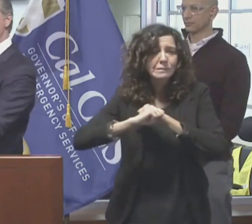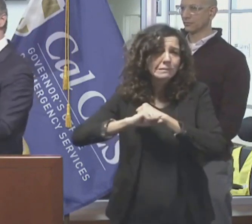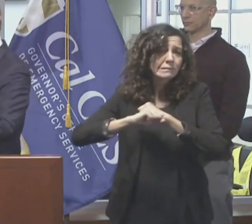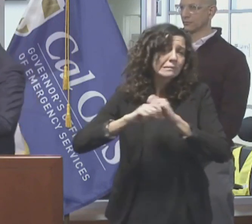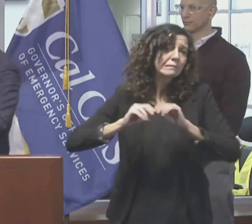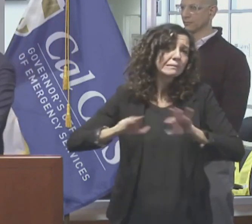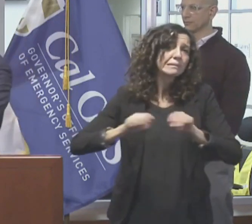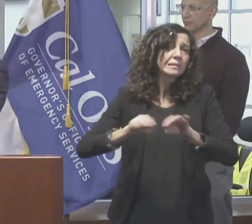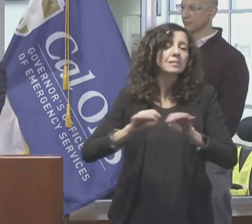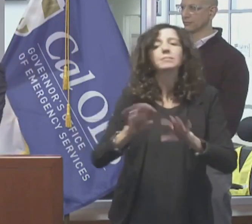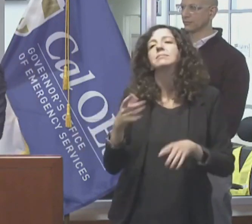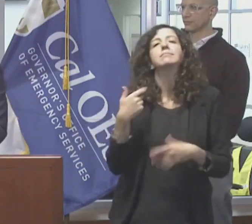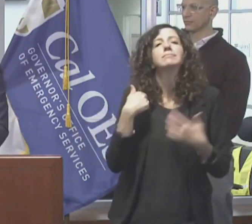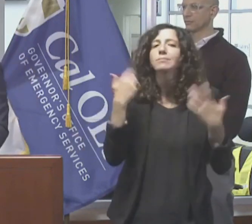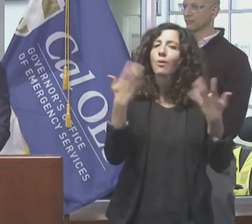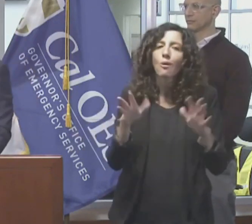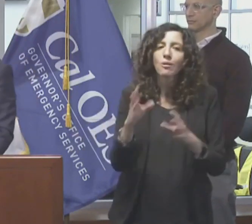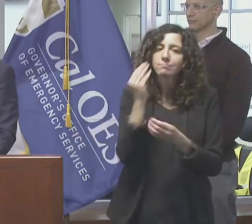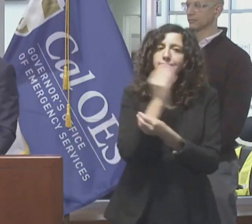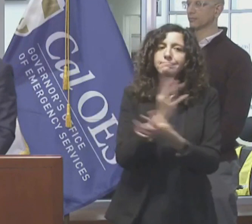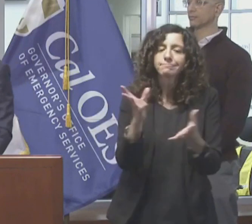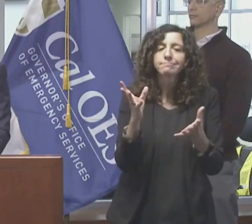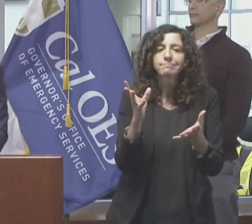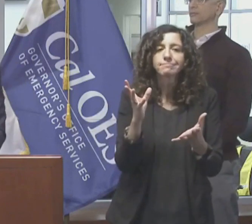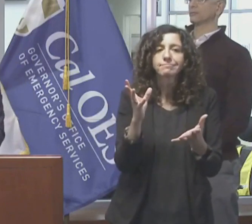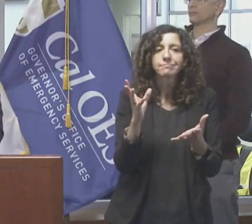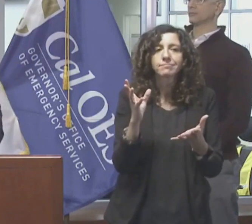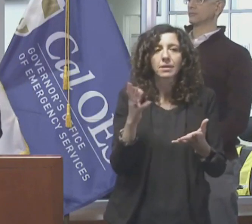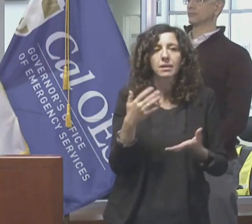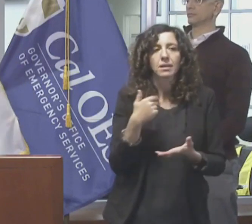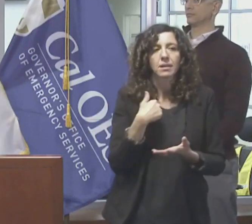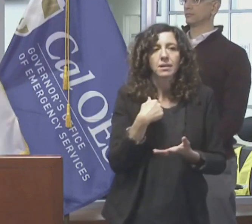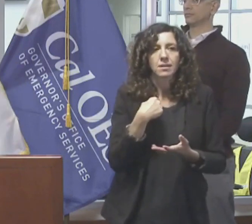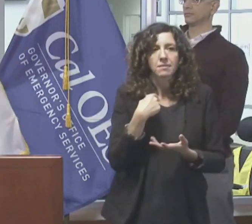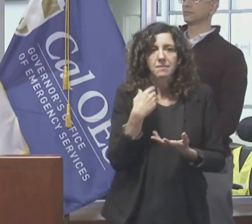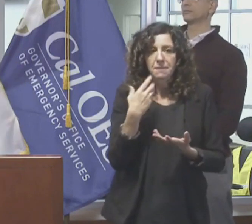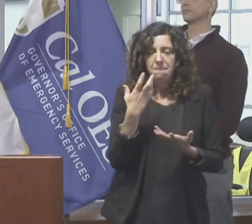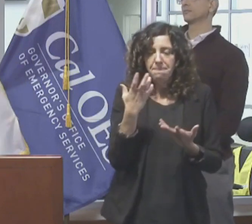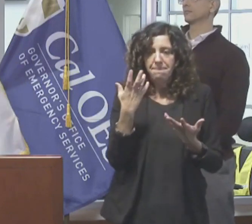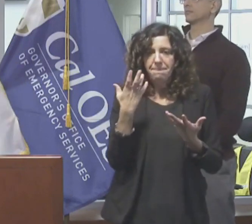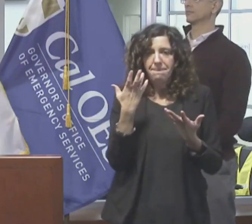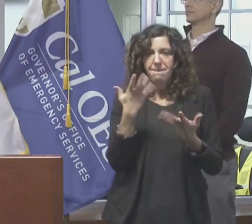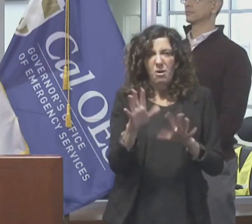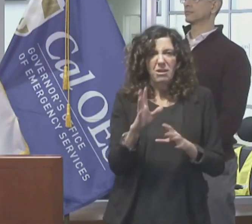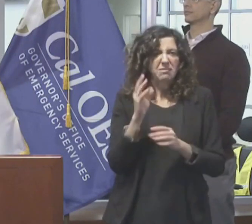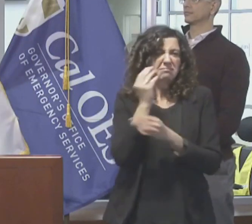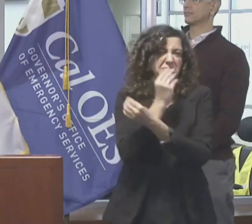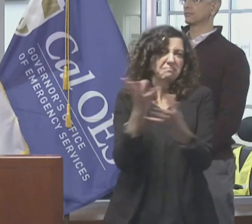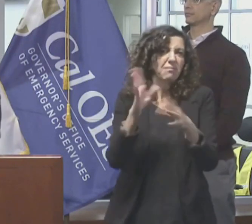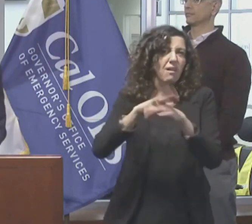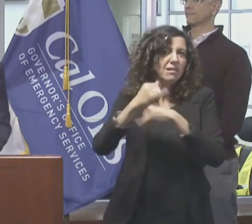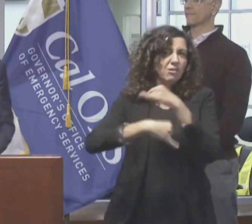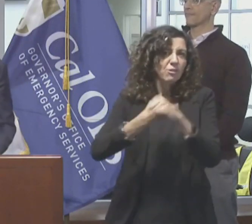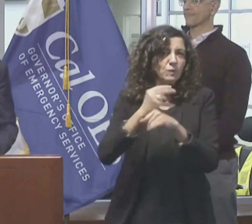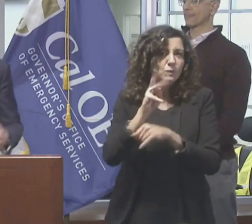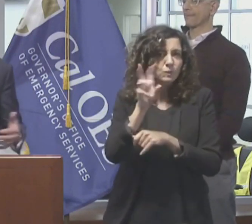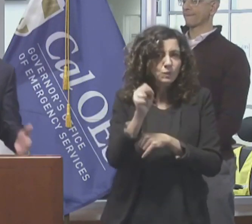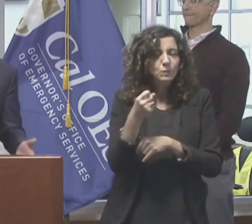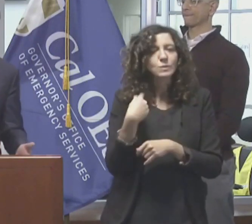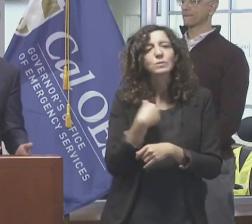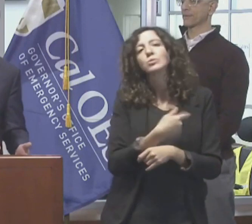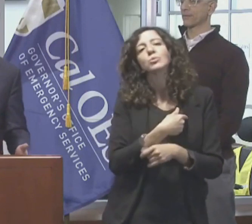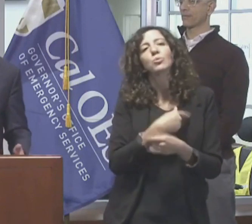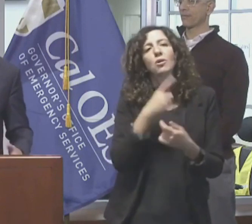That has already been identified before, respectfully, was identified on the national news or international news. And we're running every protocol